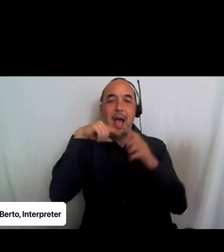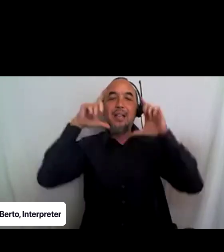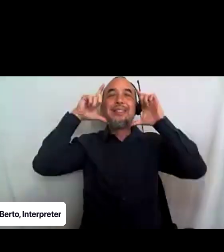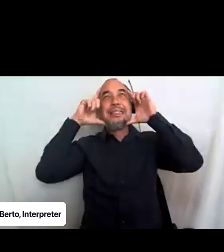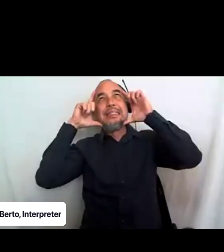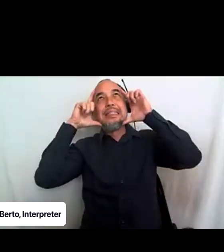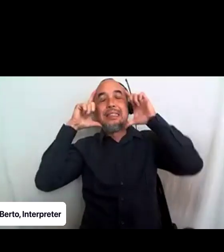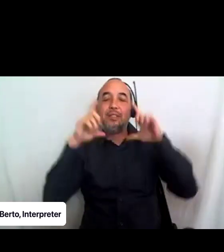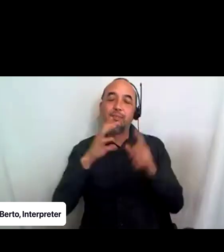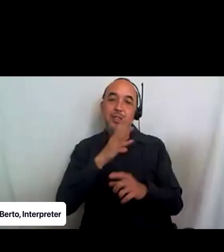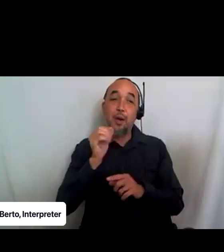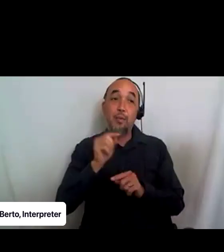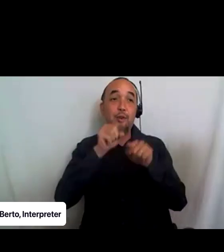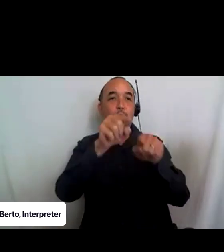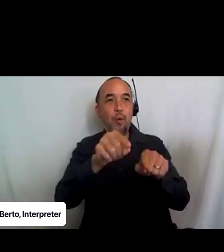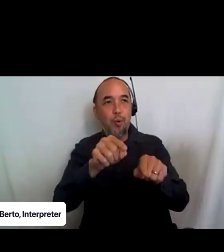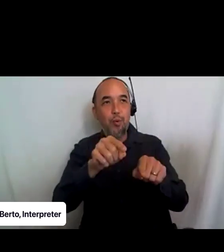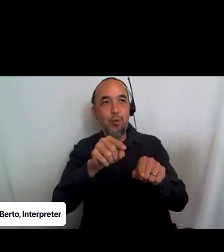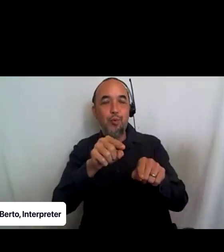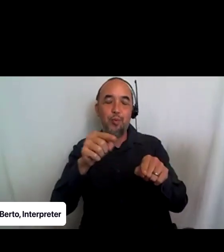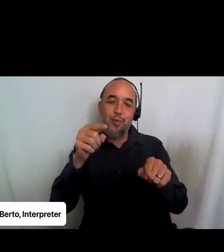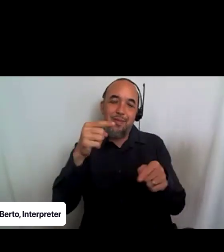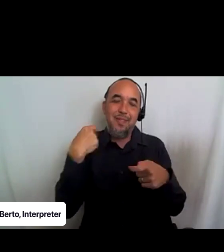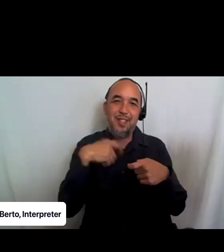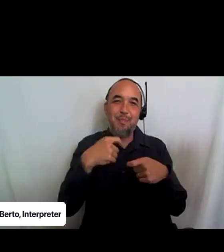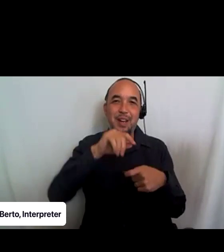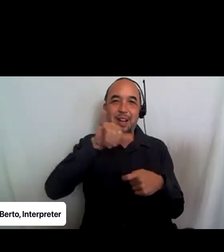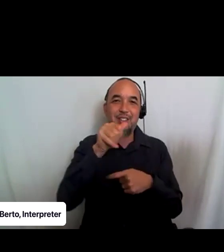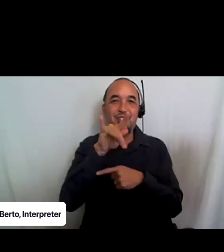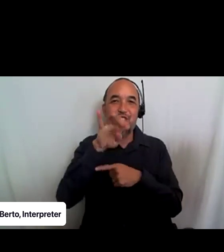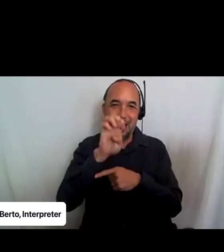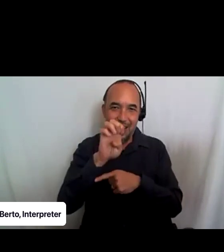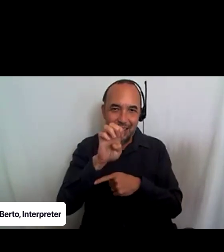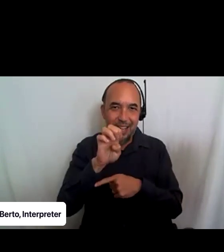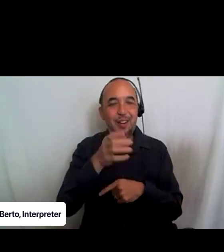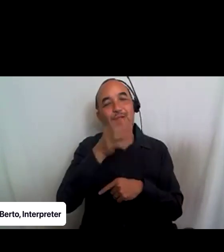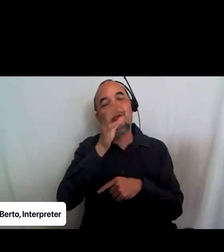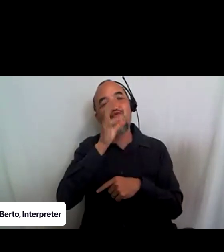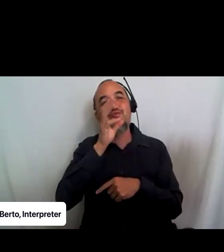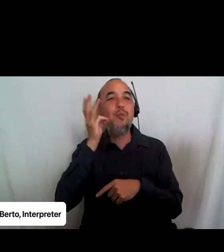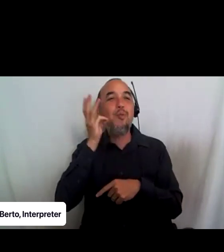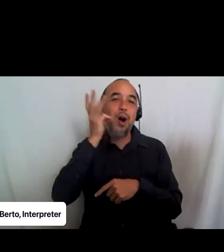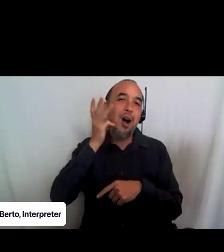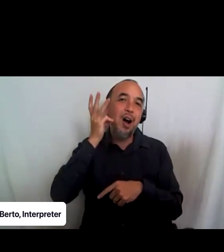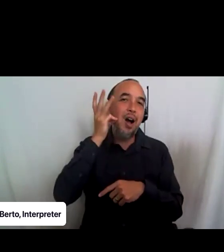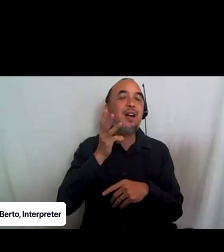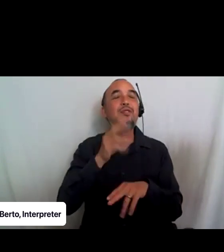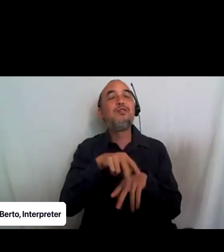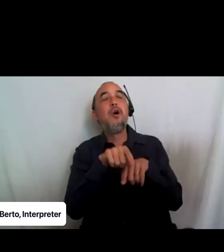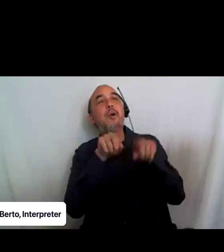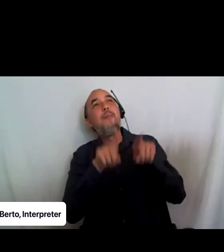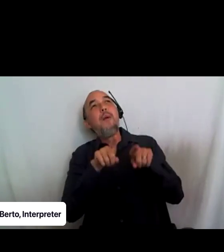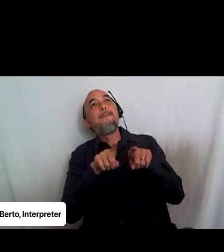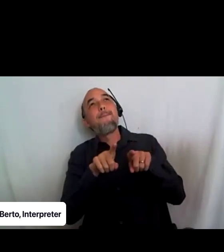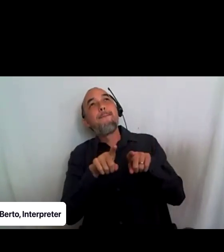to Spanish Jackie's to have some Chardonnay, and to complete our spa day and just relax. But before we get to